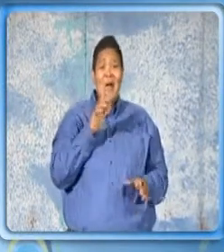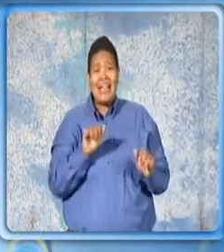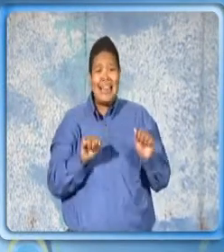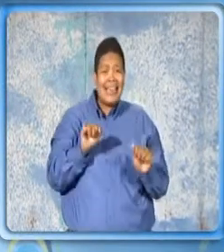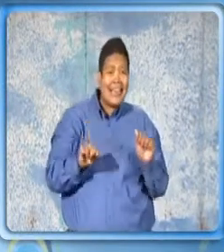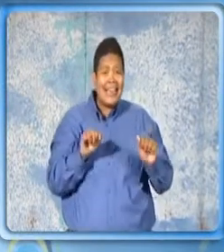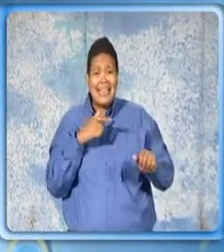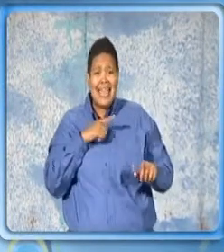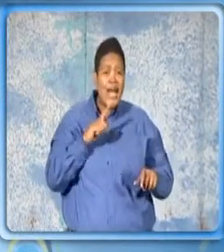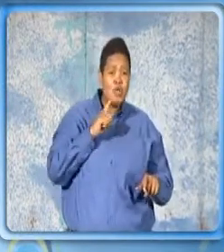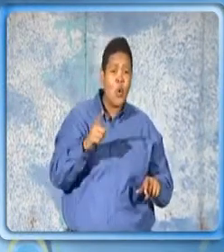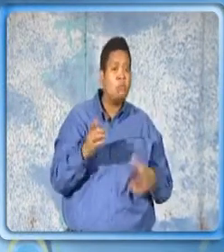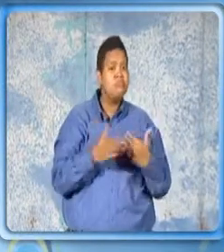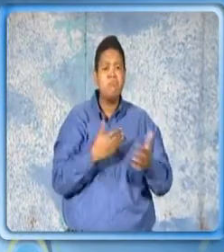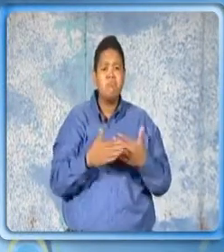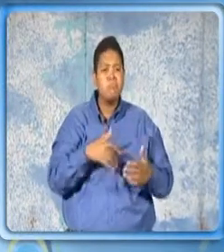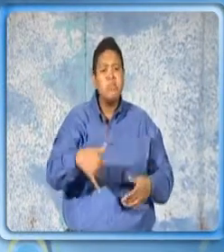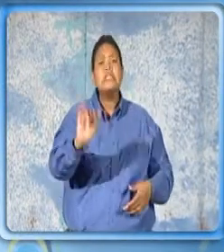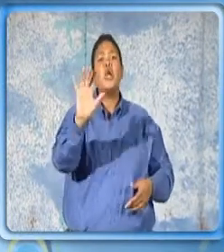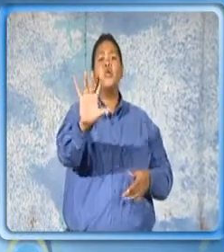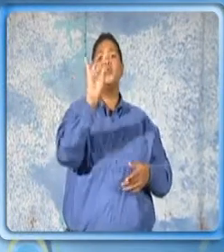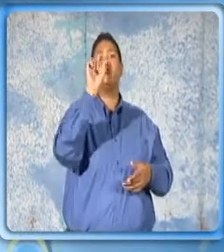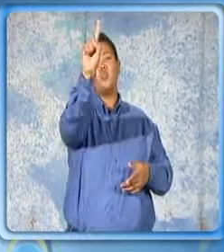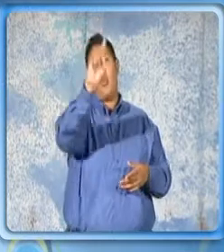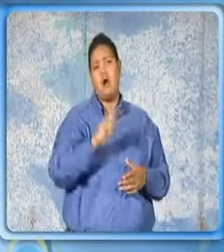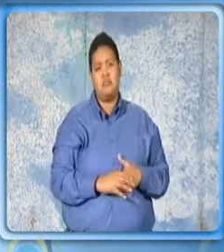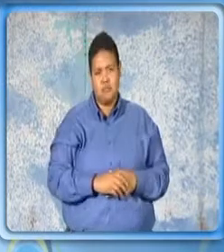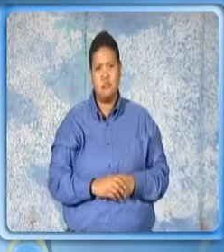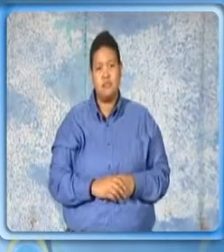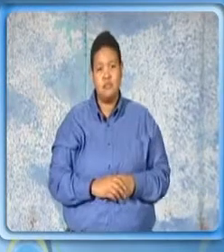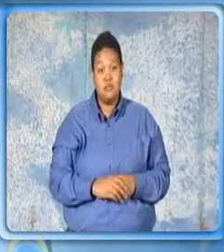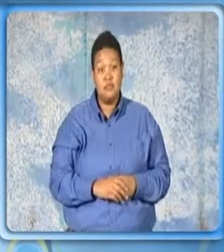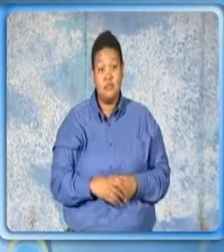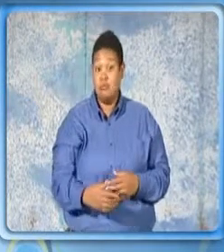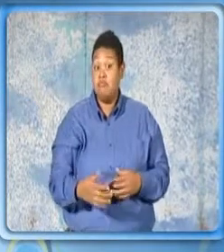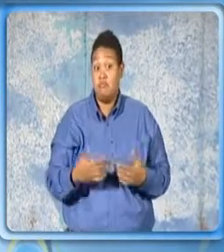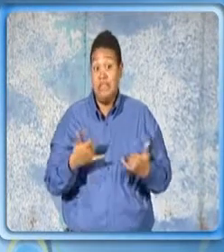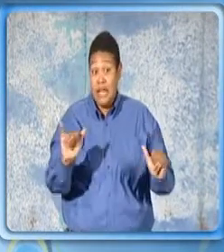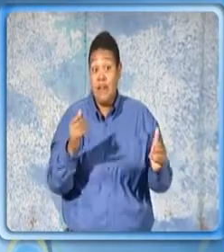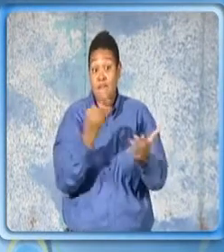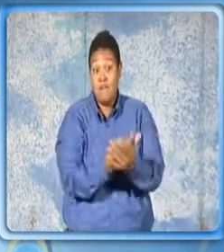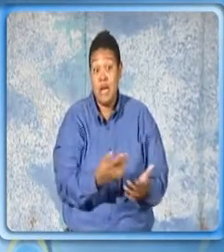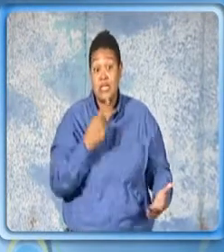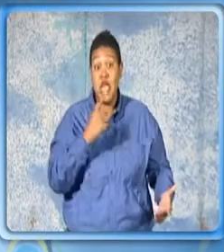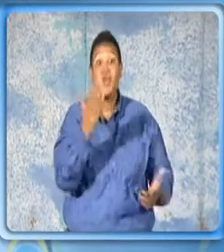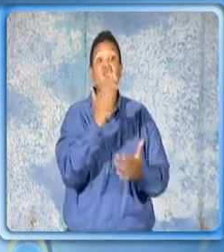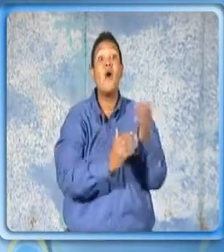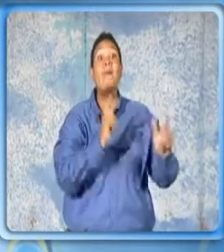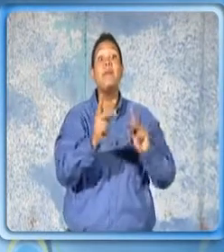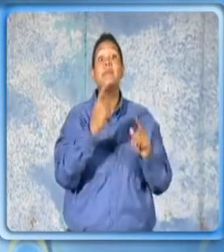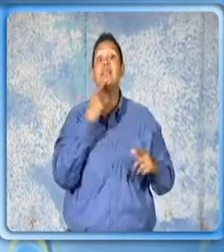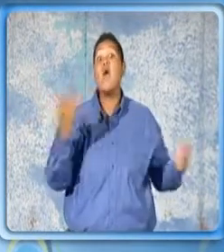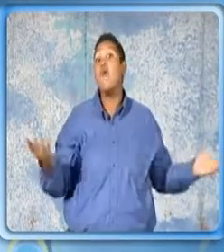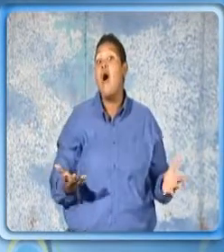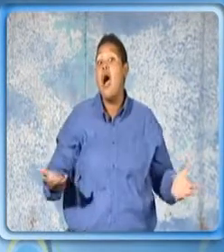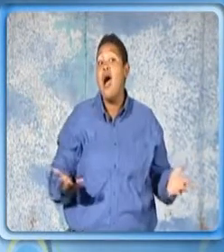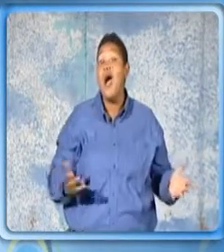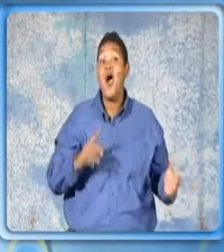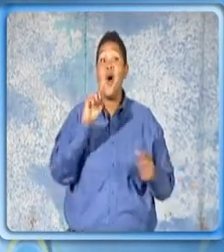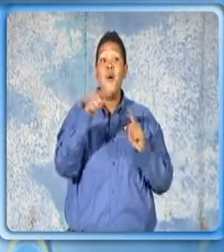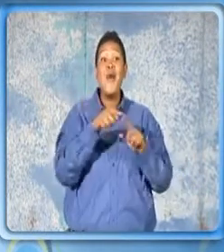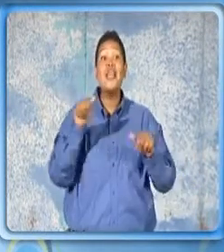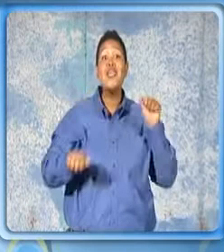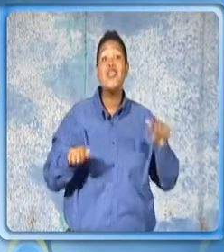answer, choose one just the same. As a matter of fact, some people will say, when in